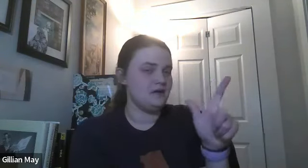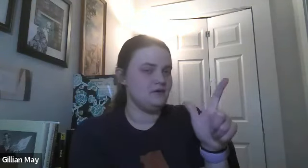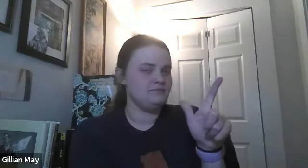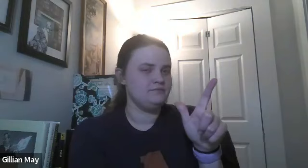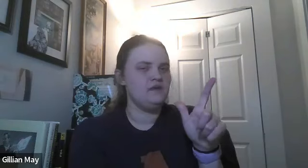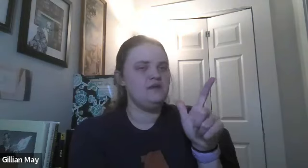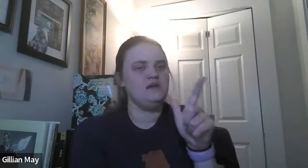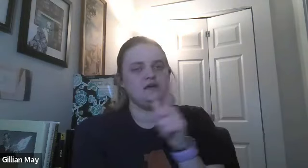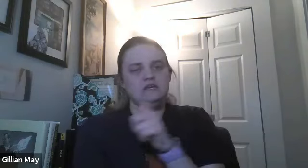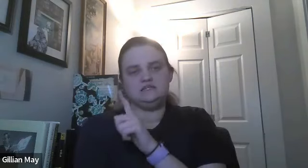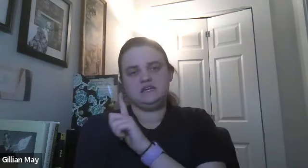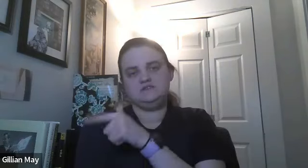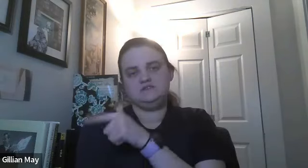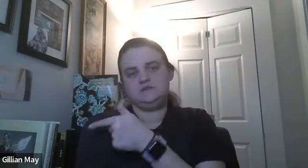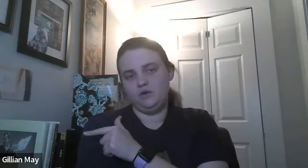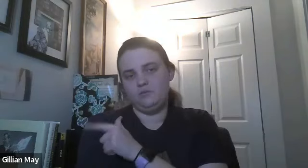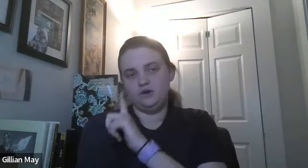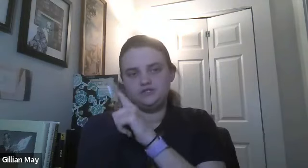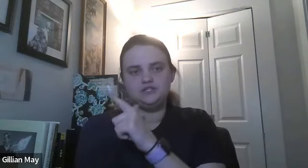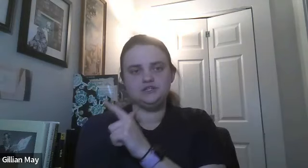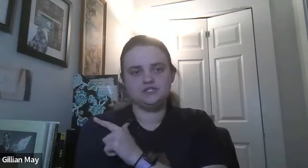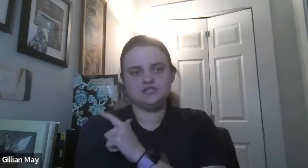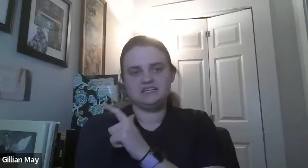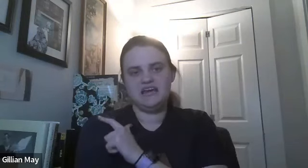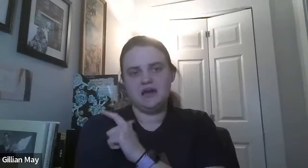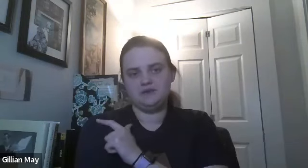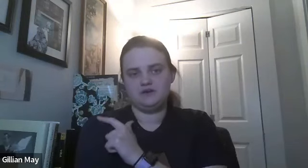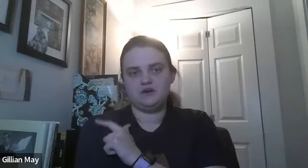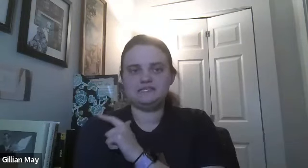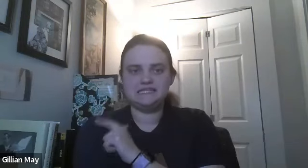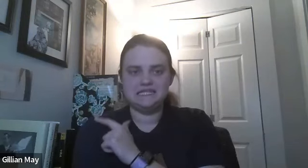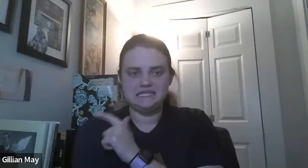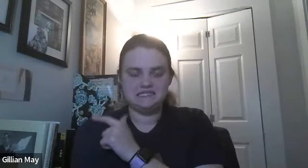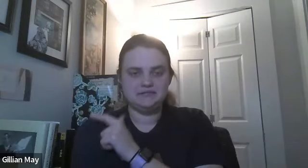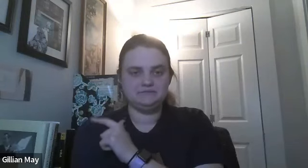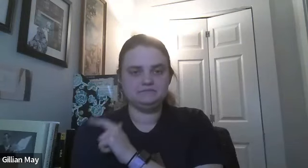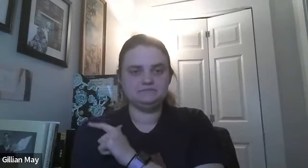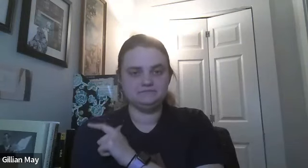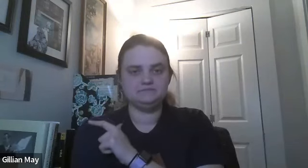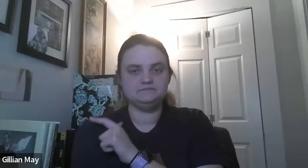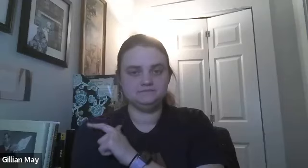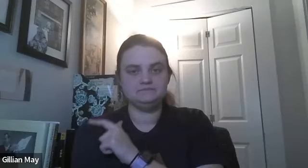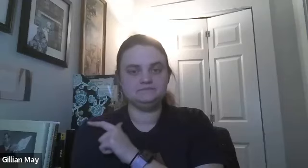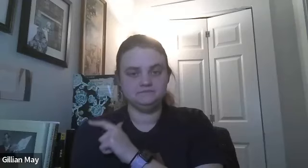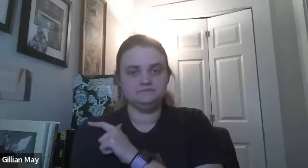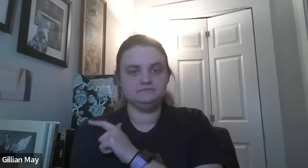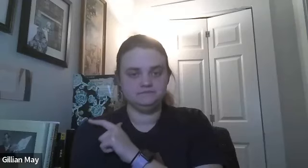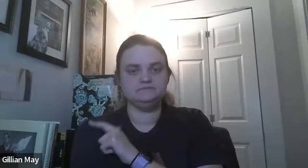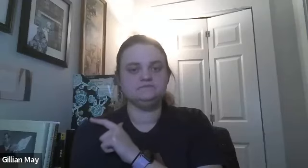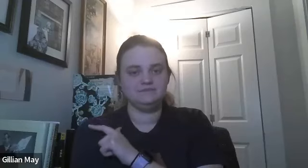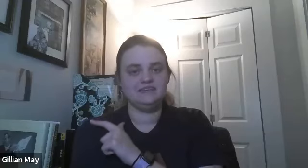L. And instead of doing like that whole motion, you're just going to tap it across. Lazy. Mm-hmm.